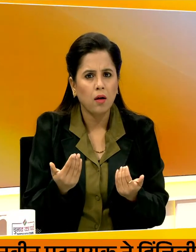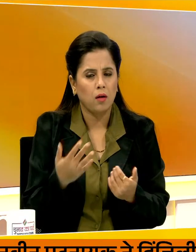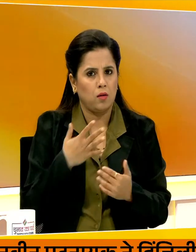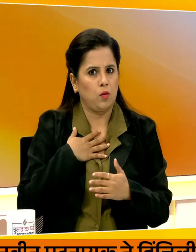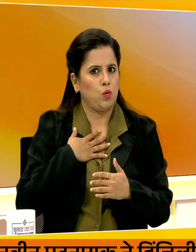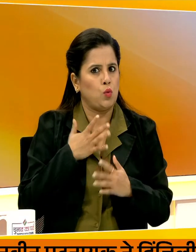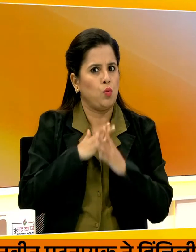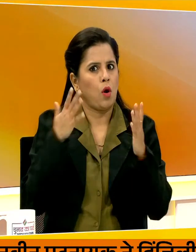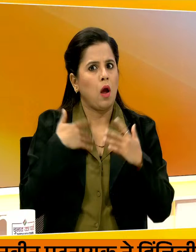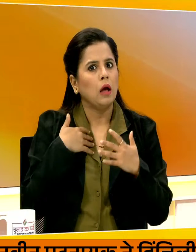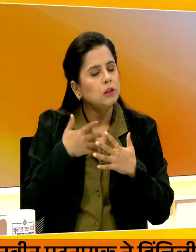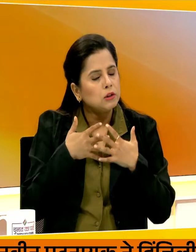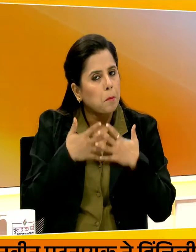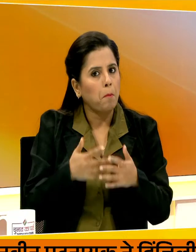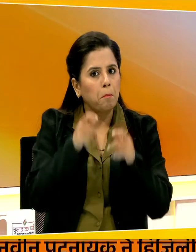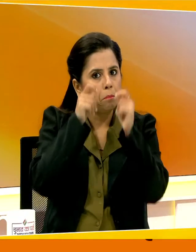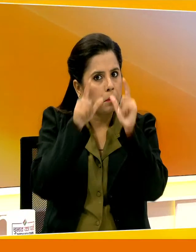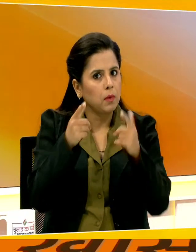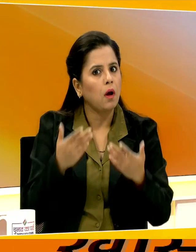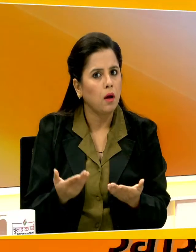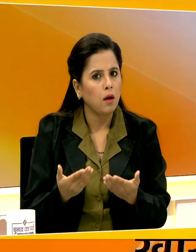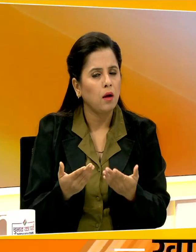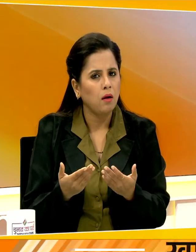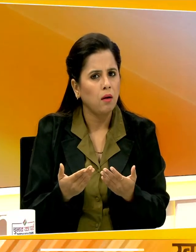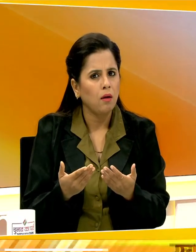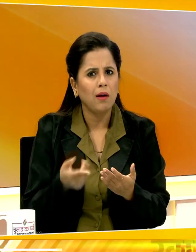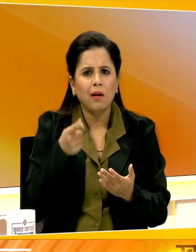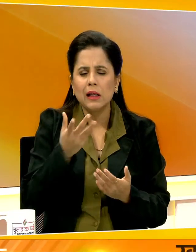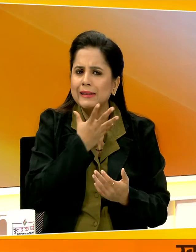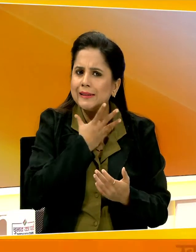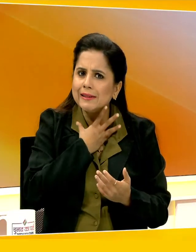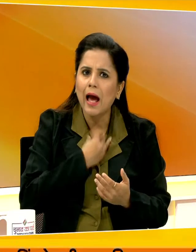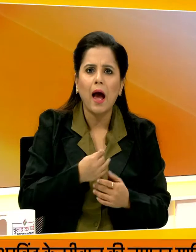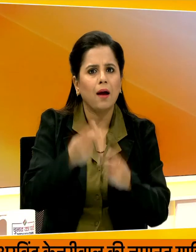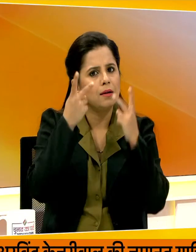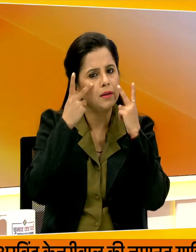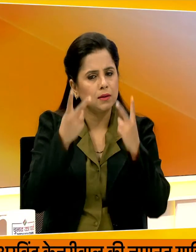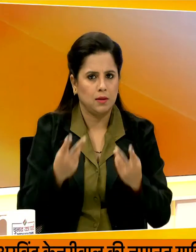most astonishing and what is the most sad part of it,